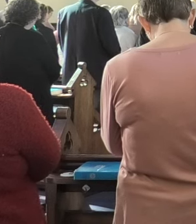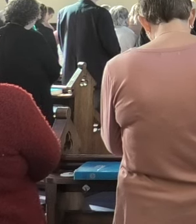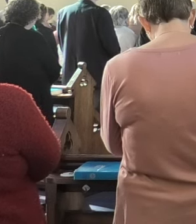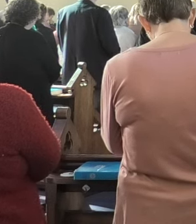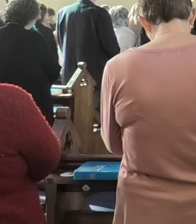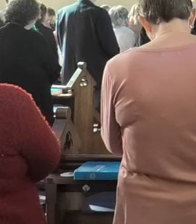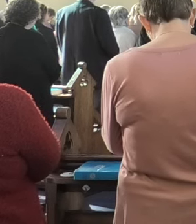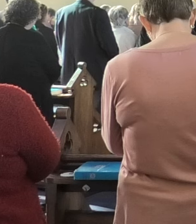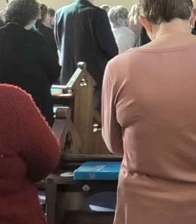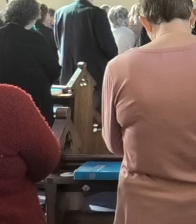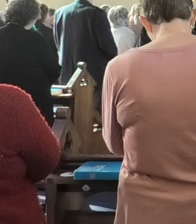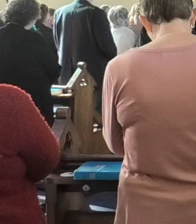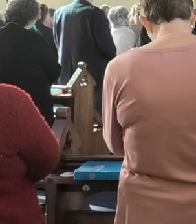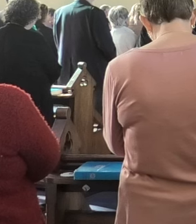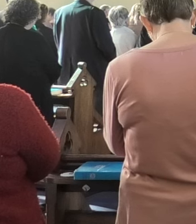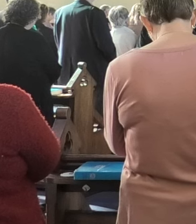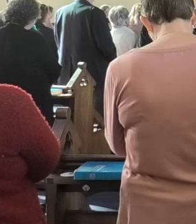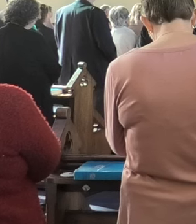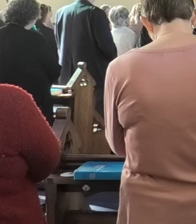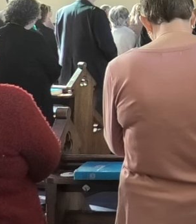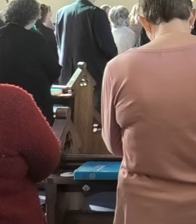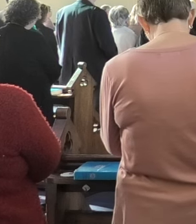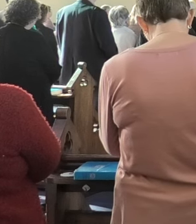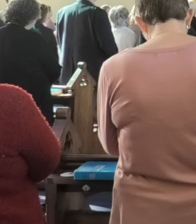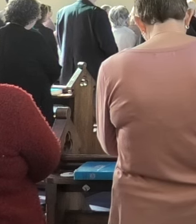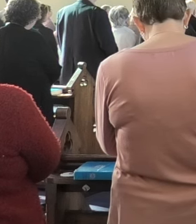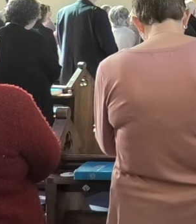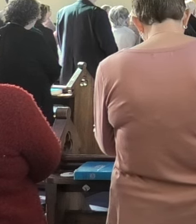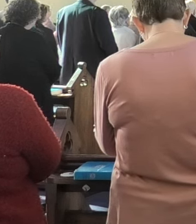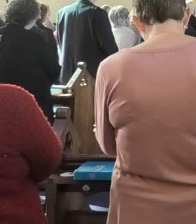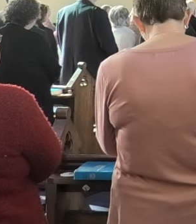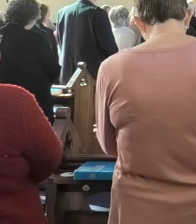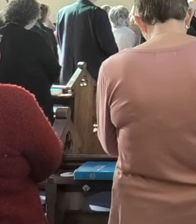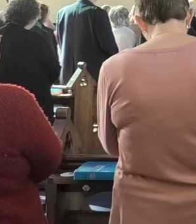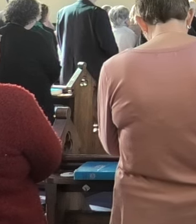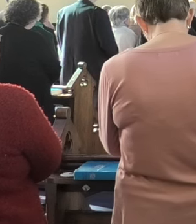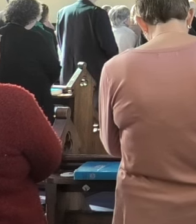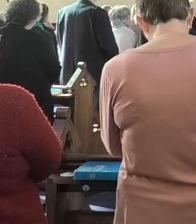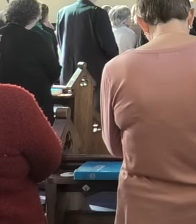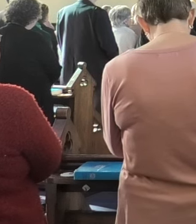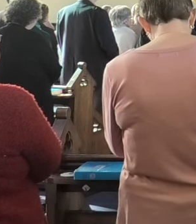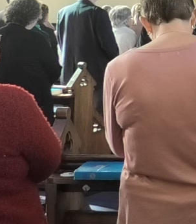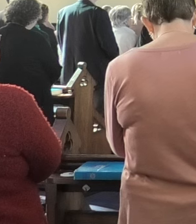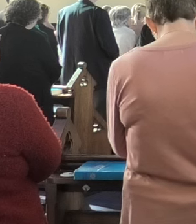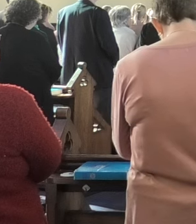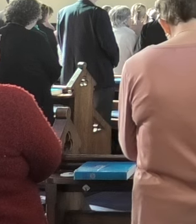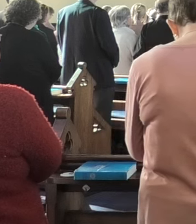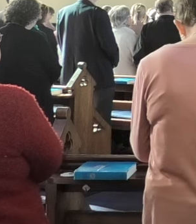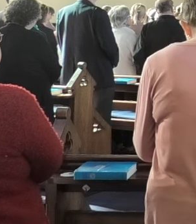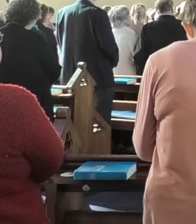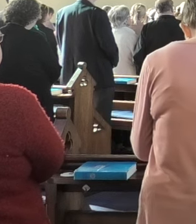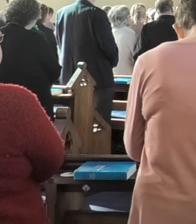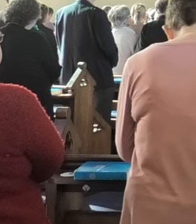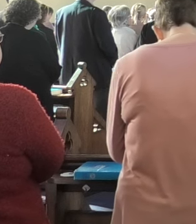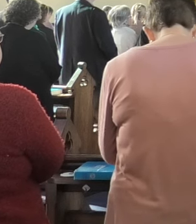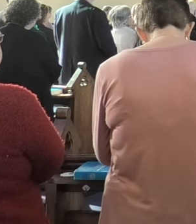consider how you're going to live and how coming to know Jesus brings transformation in life. As we conclude our